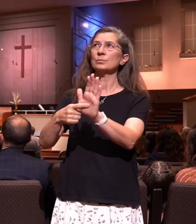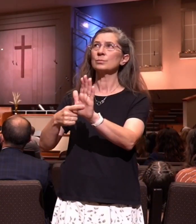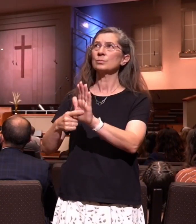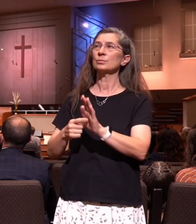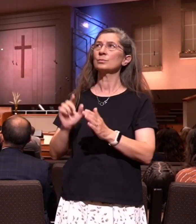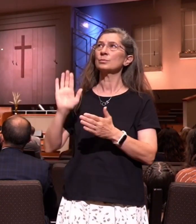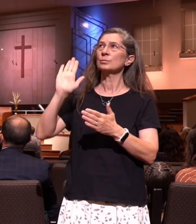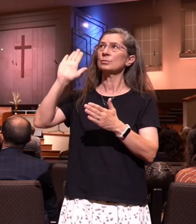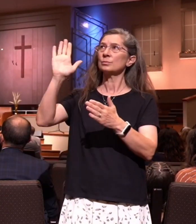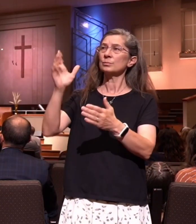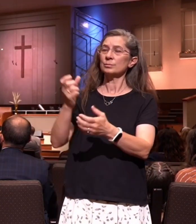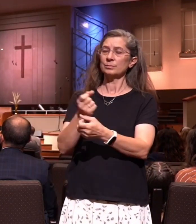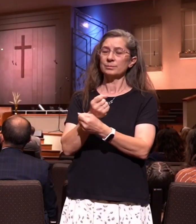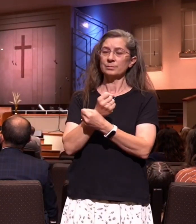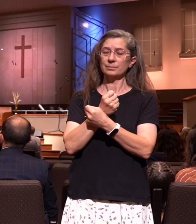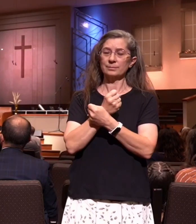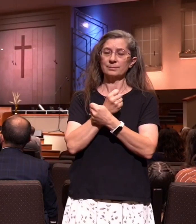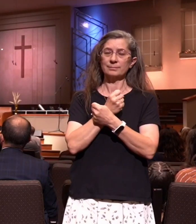said it